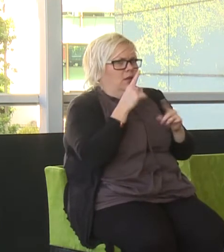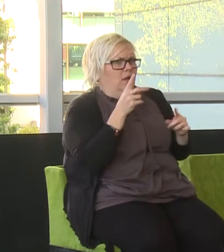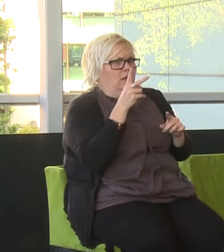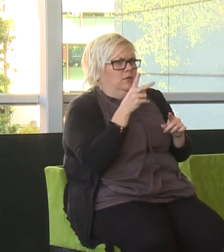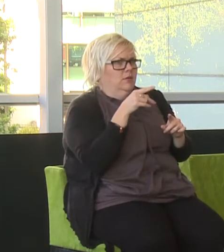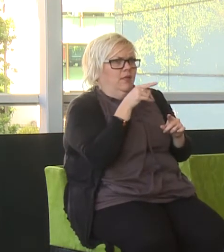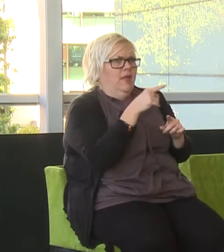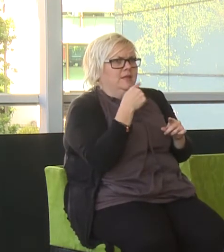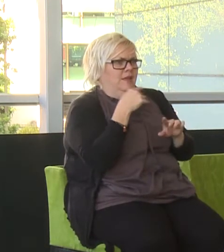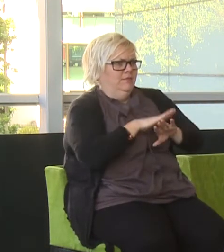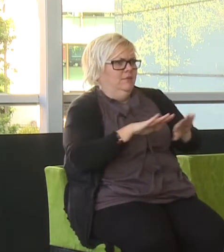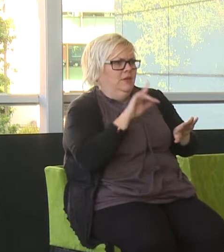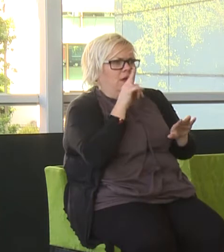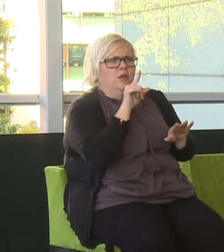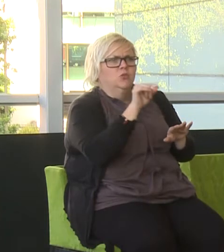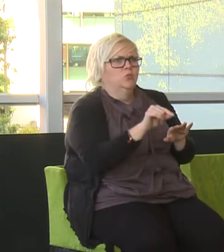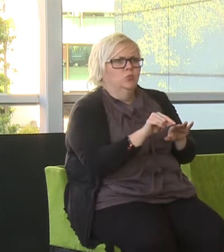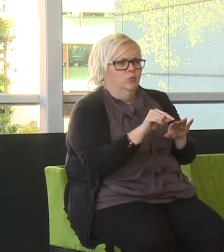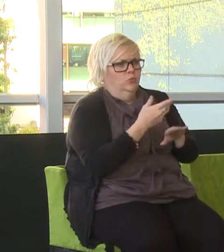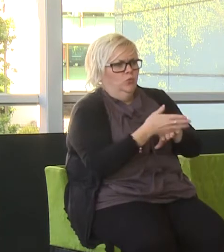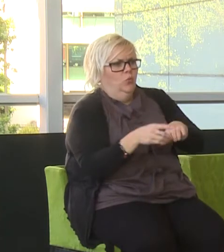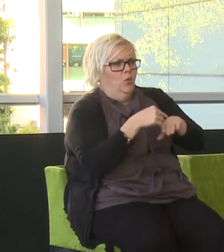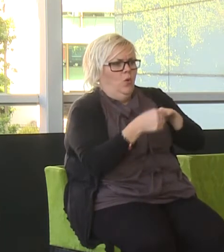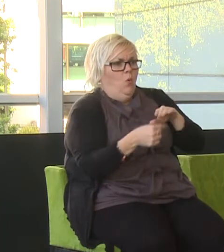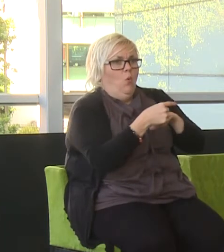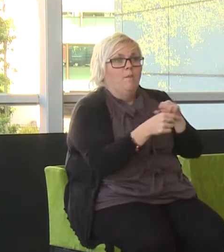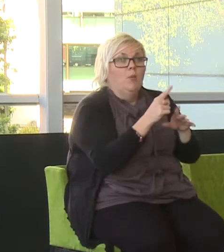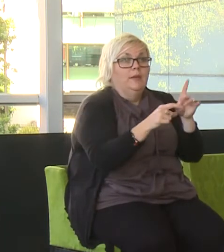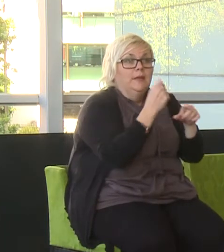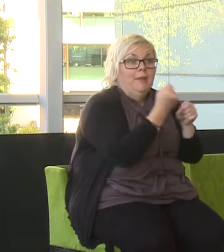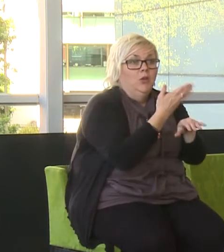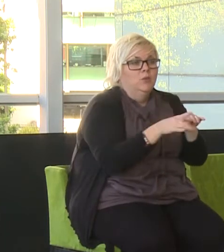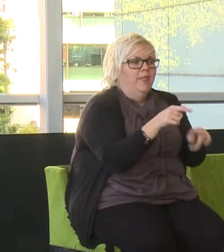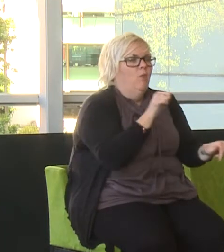their attitude. Well, we did, and they're awesome.